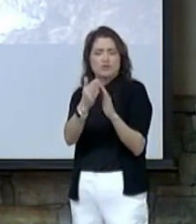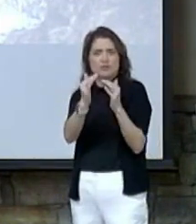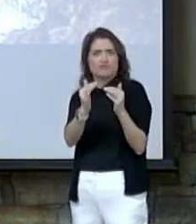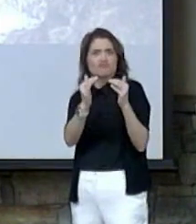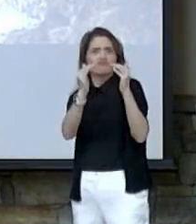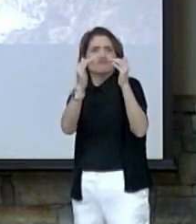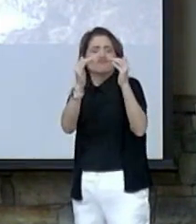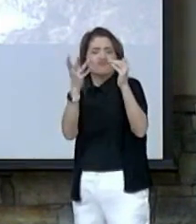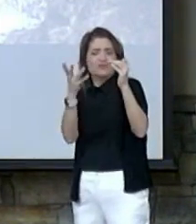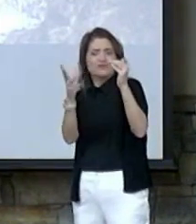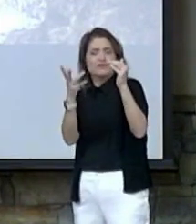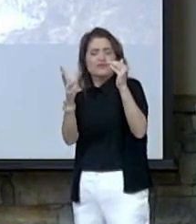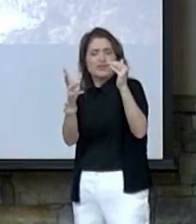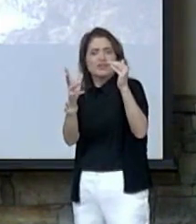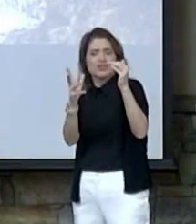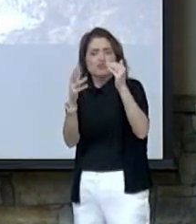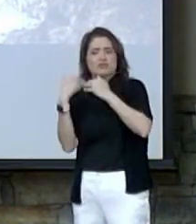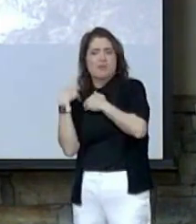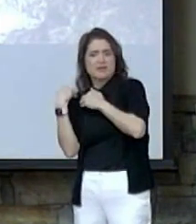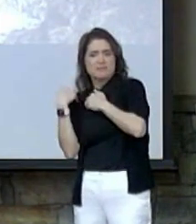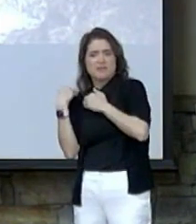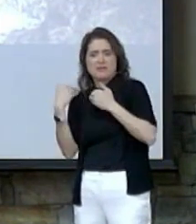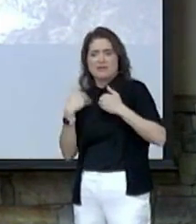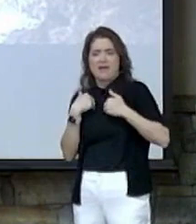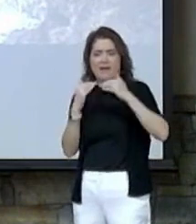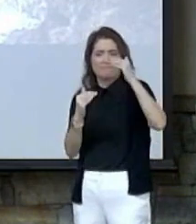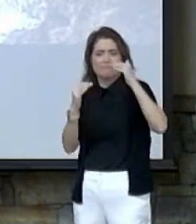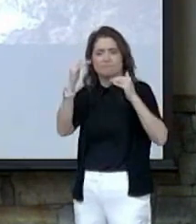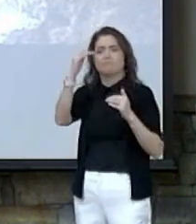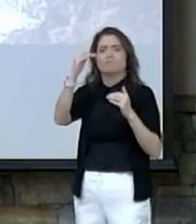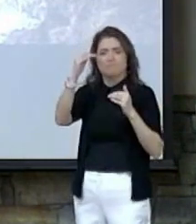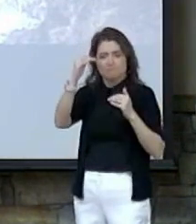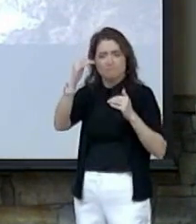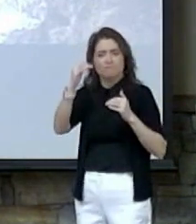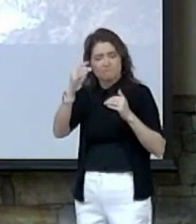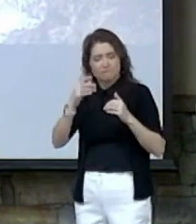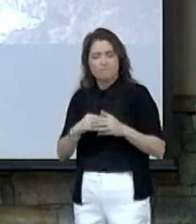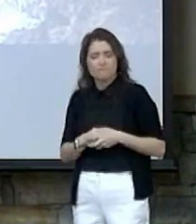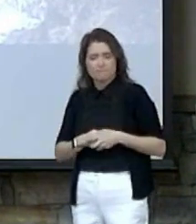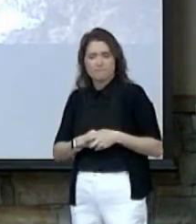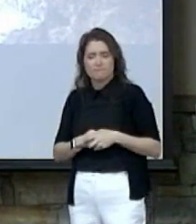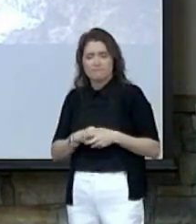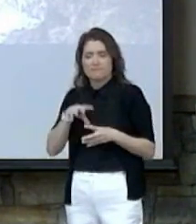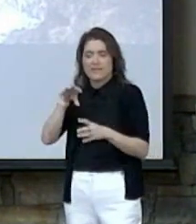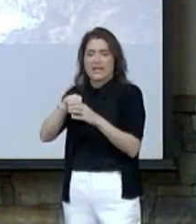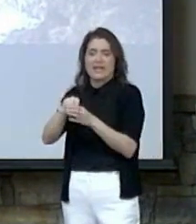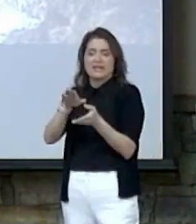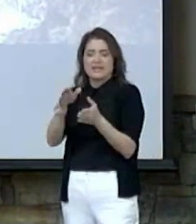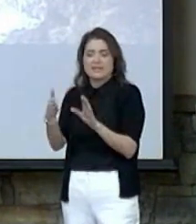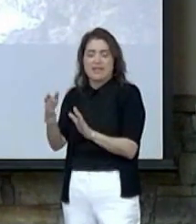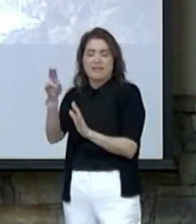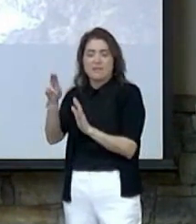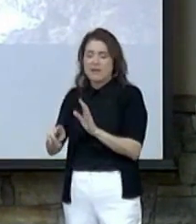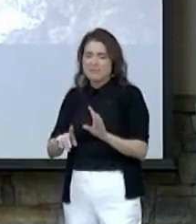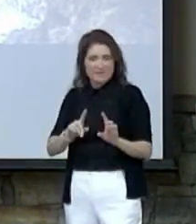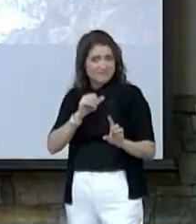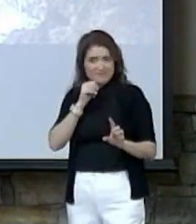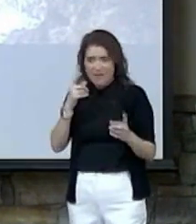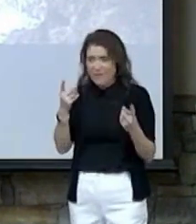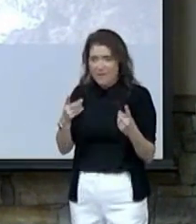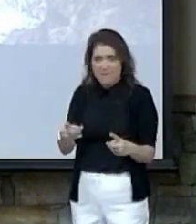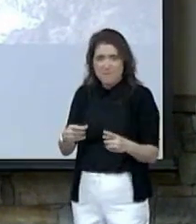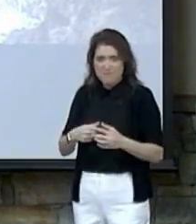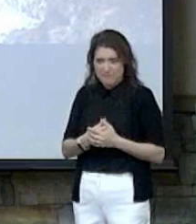someone that had already had some responsibility in this death and burial of Jesus. But yet that's not the